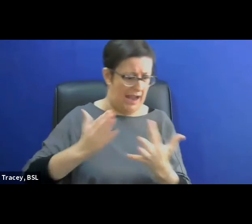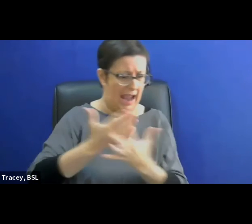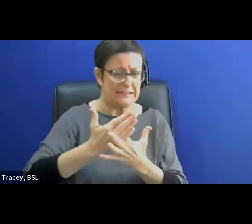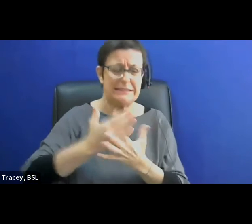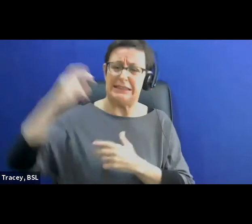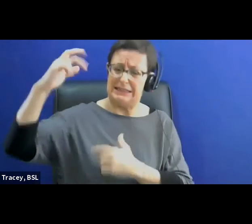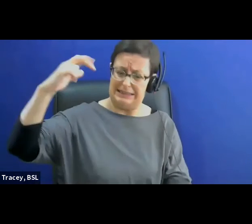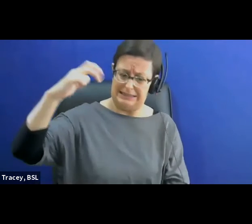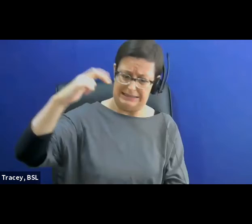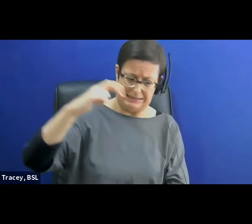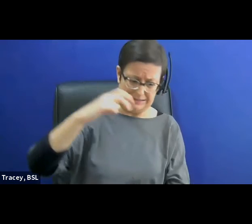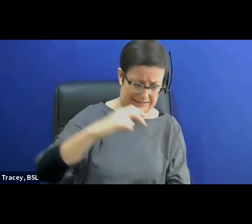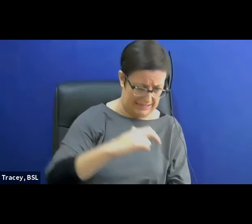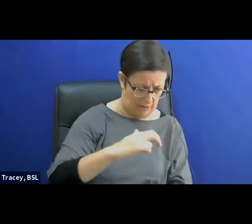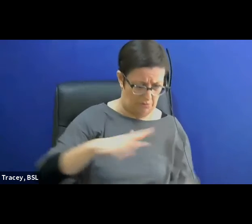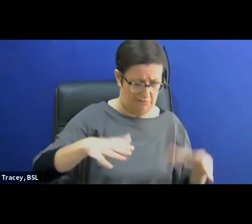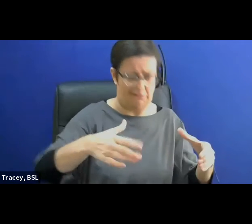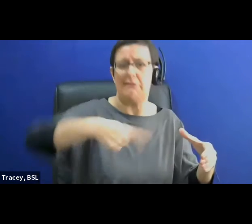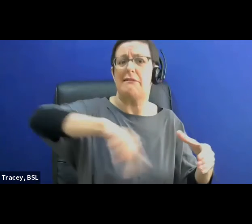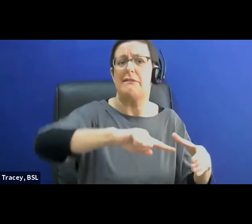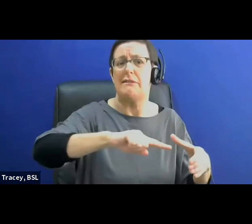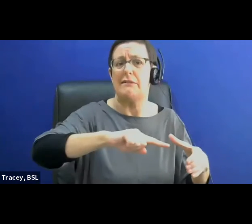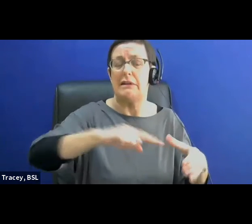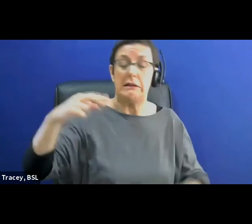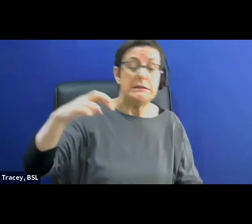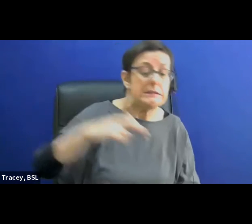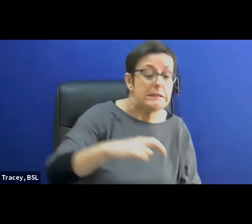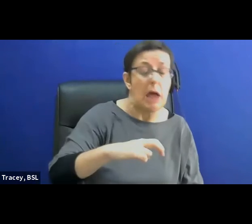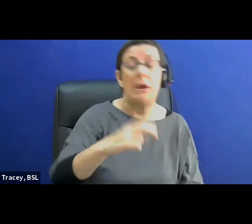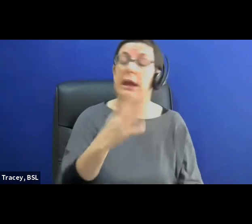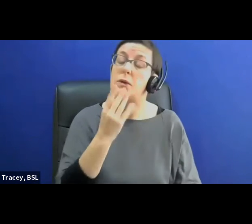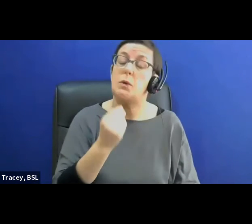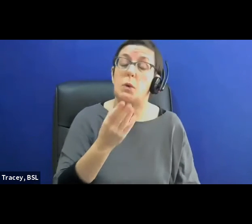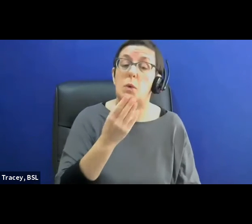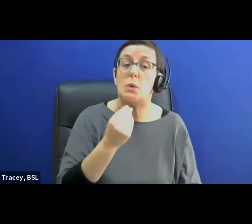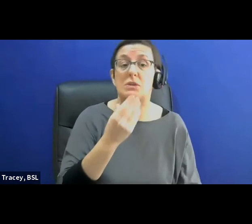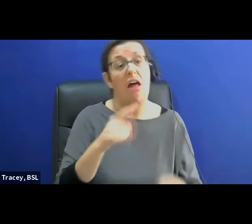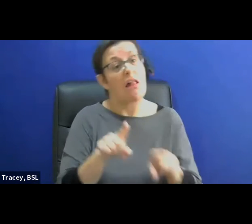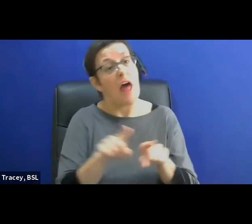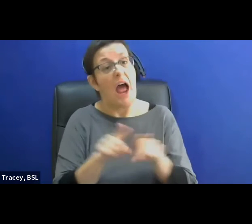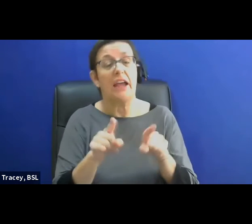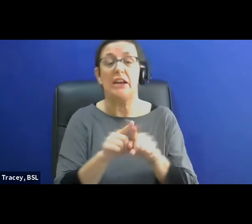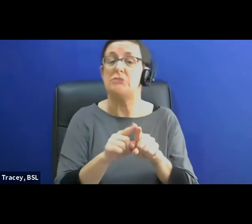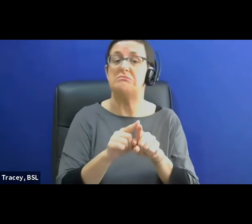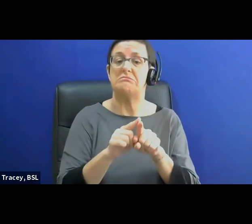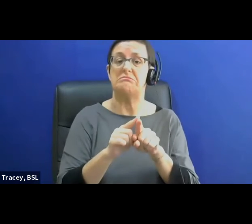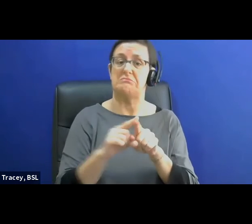steps that led down to the playground. And the steps could be used also in a way like an outside auditorium as